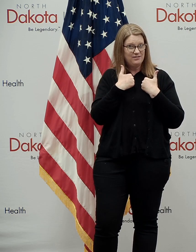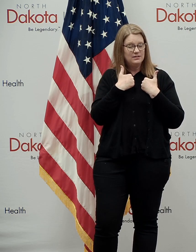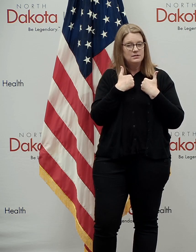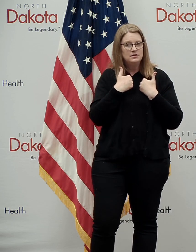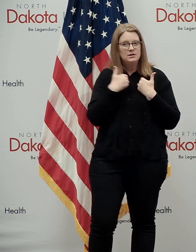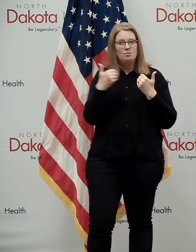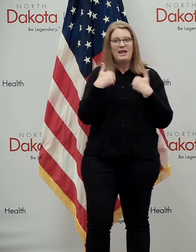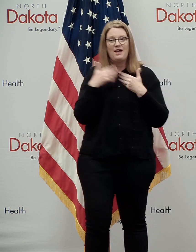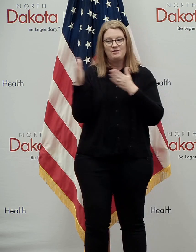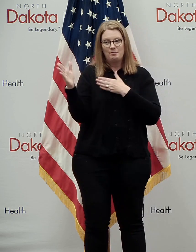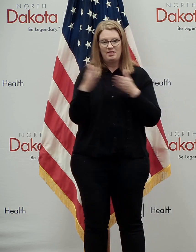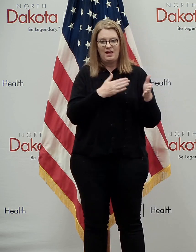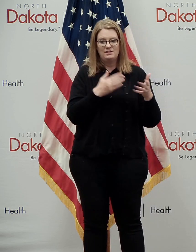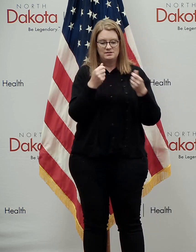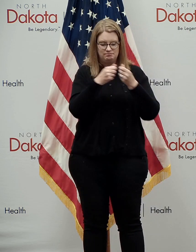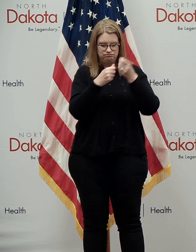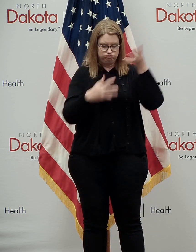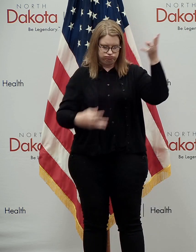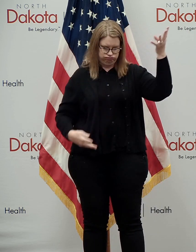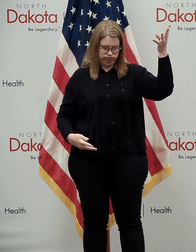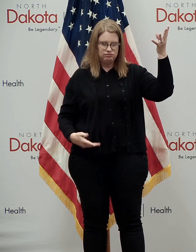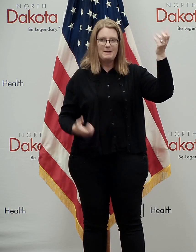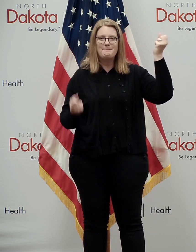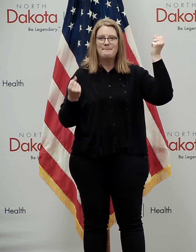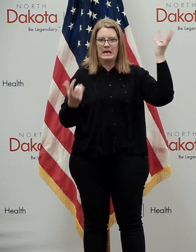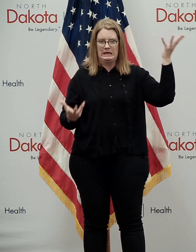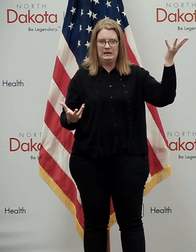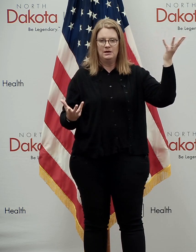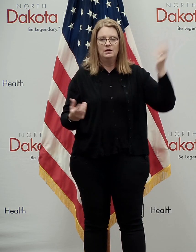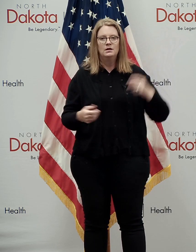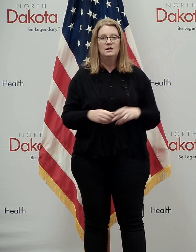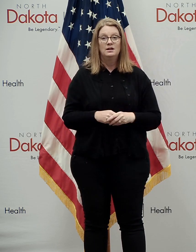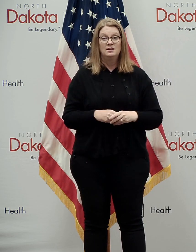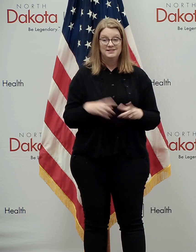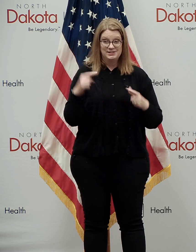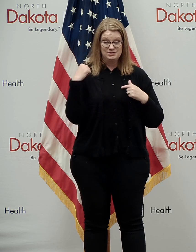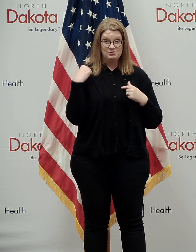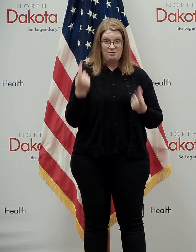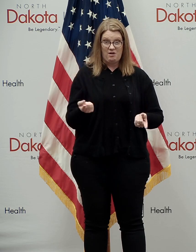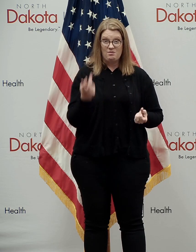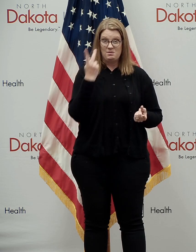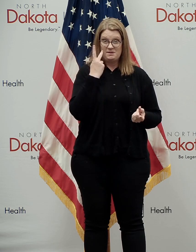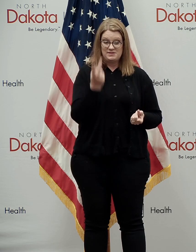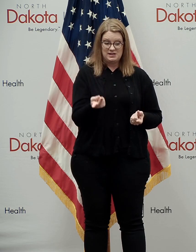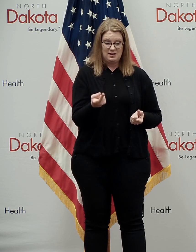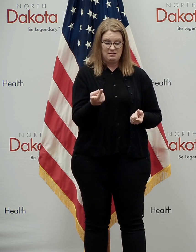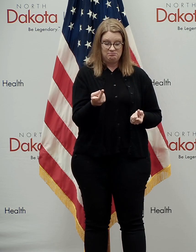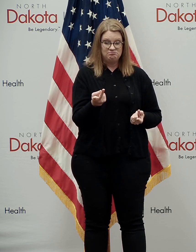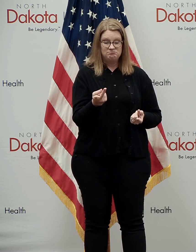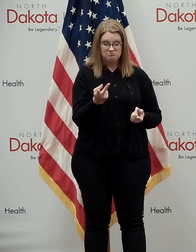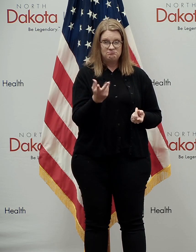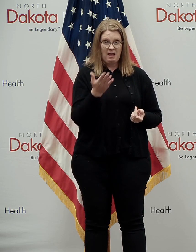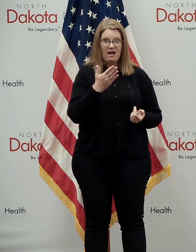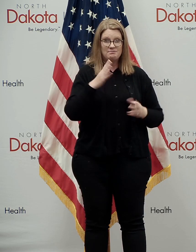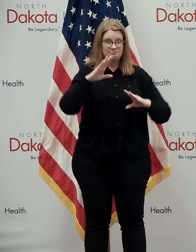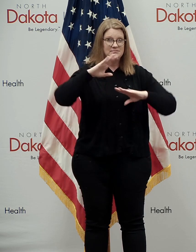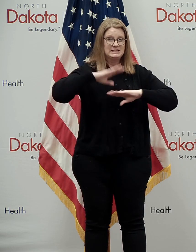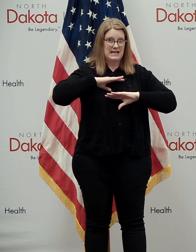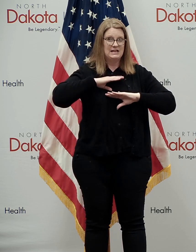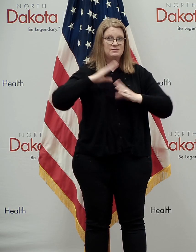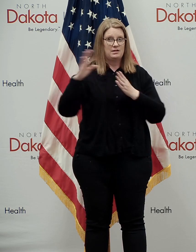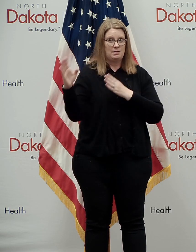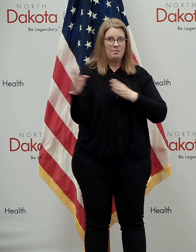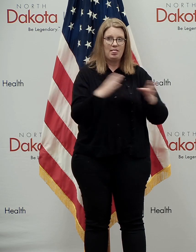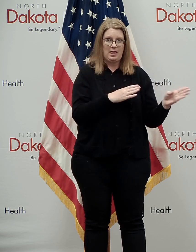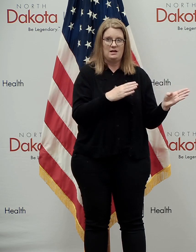plans. With that being said, I'm very pleased with the plans that we've seen in respect for the way